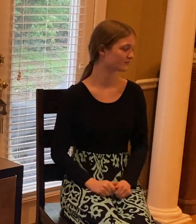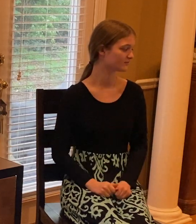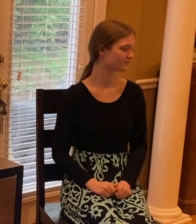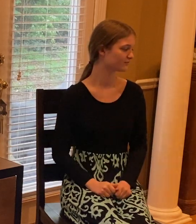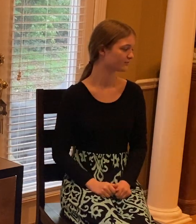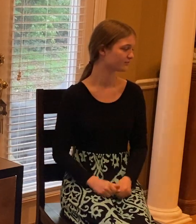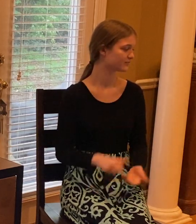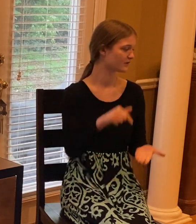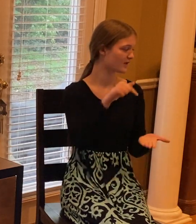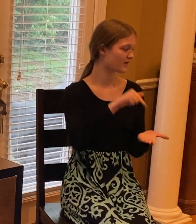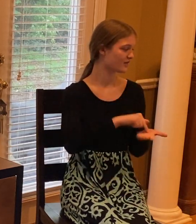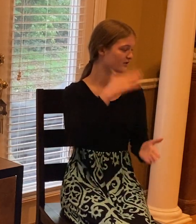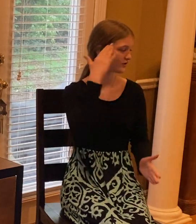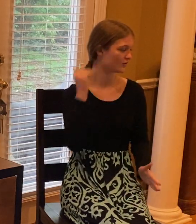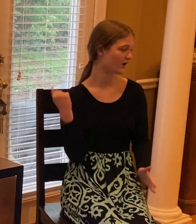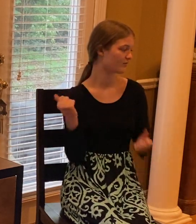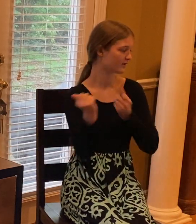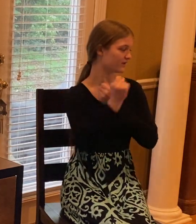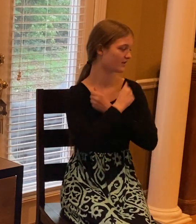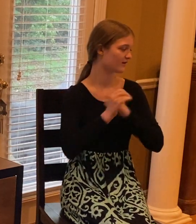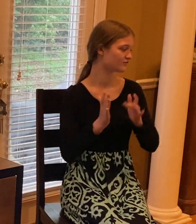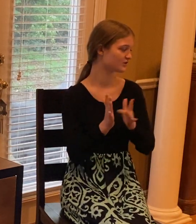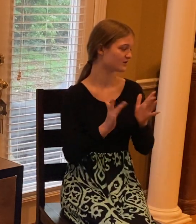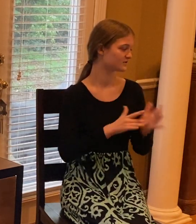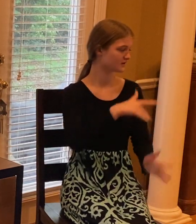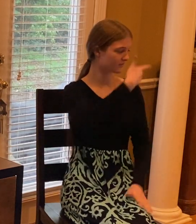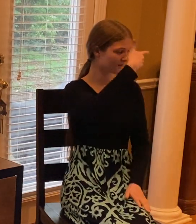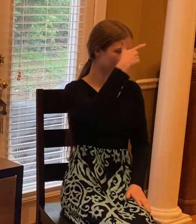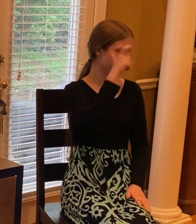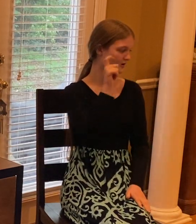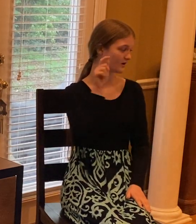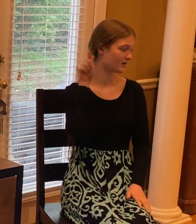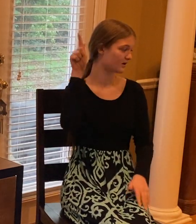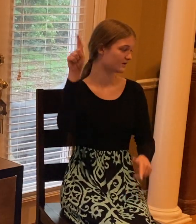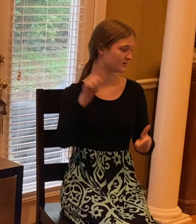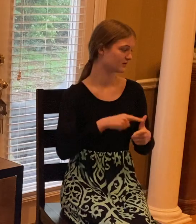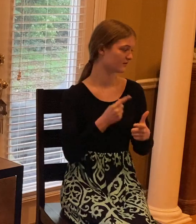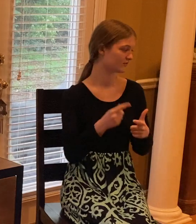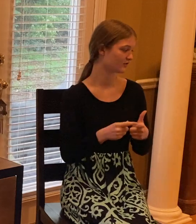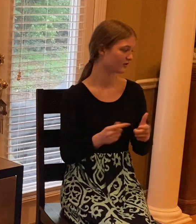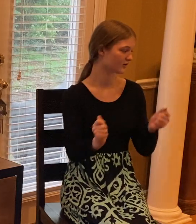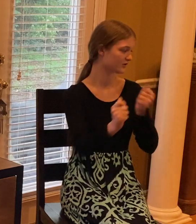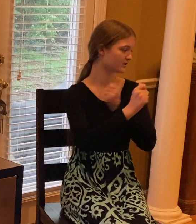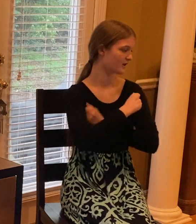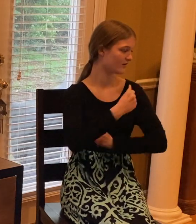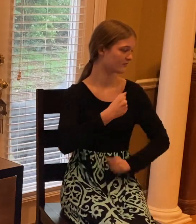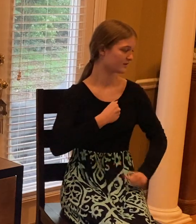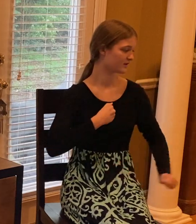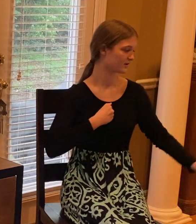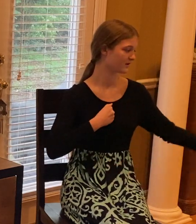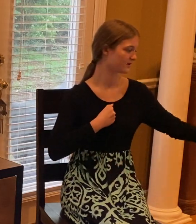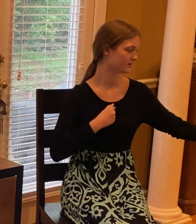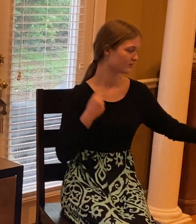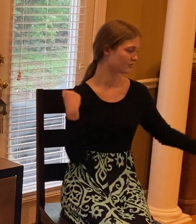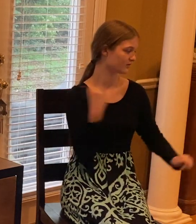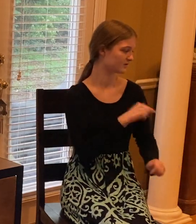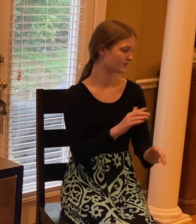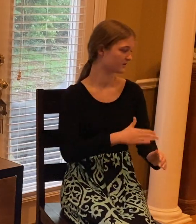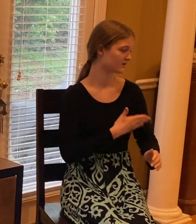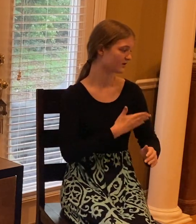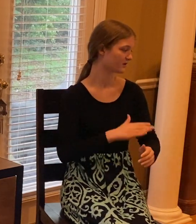us why you love Jesus. This is why we love Jesus. Because He first loved me and